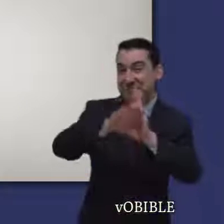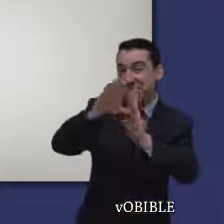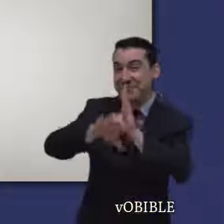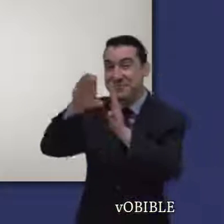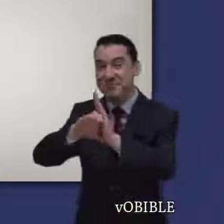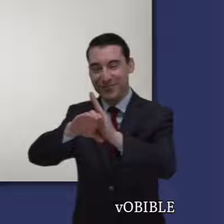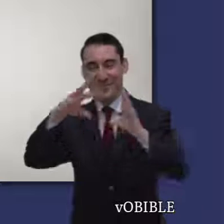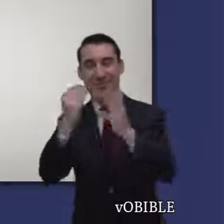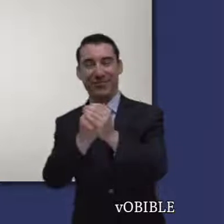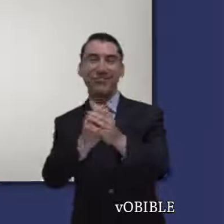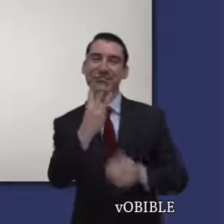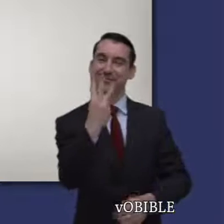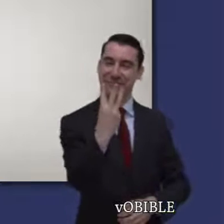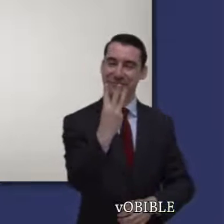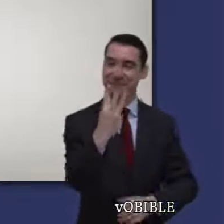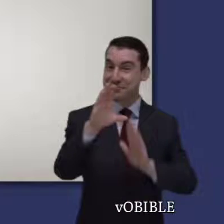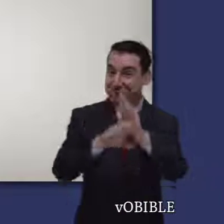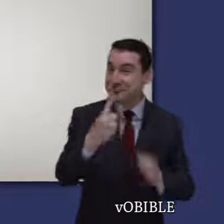of Nahum contains three chapters.